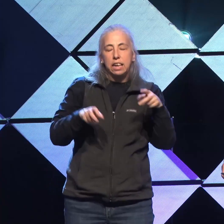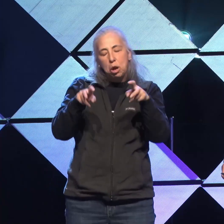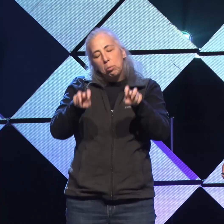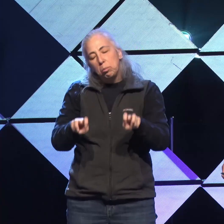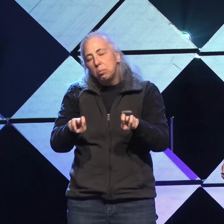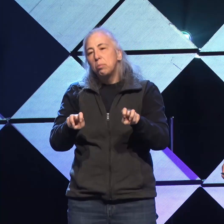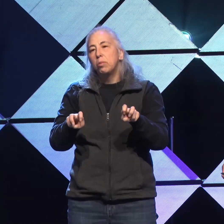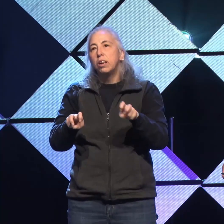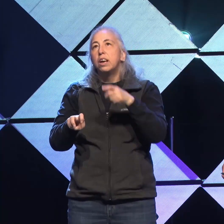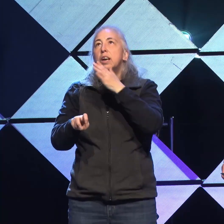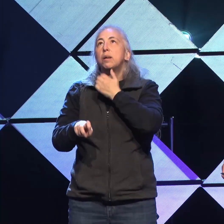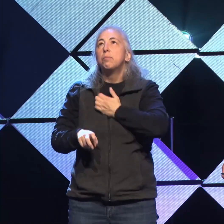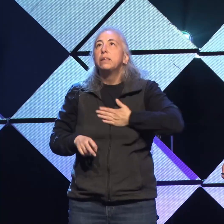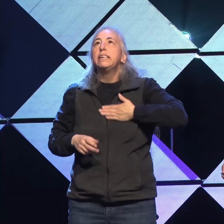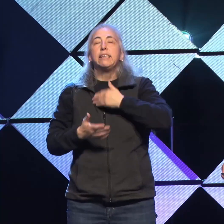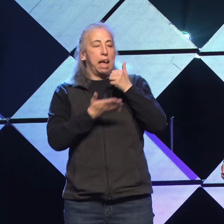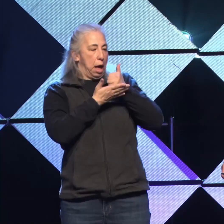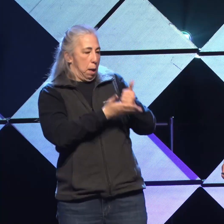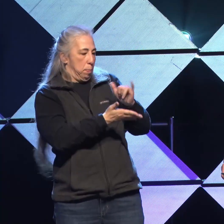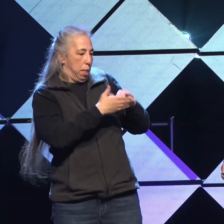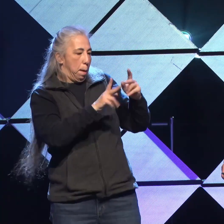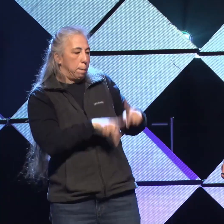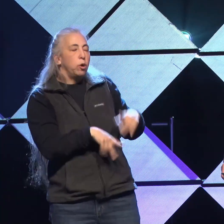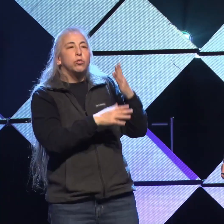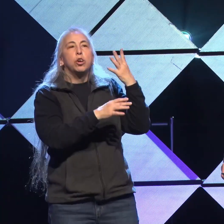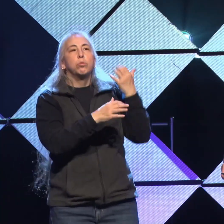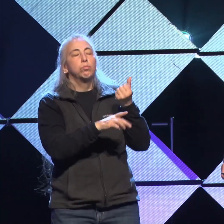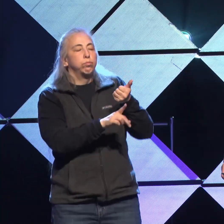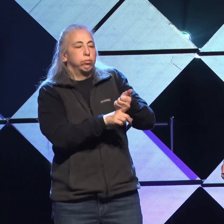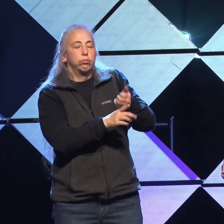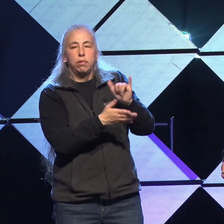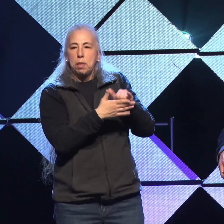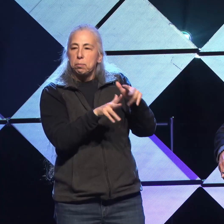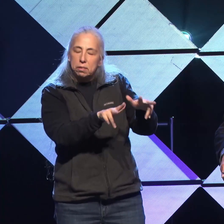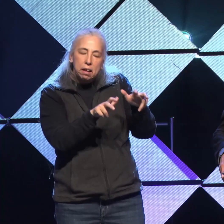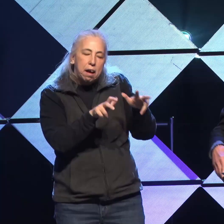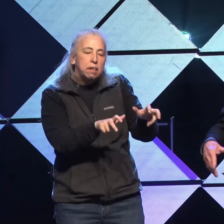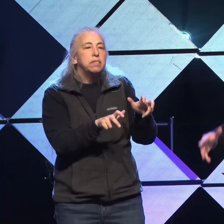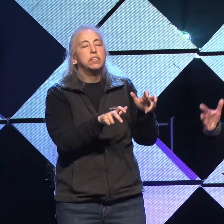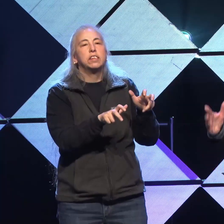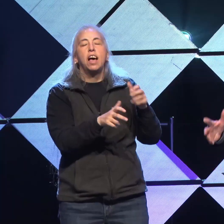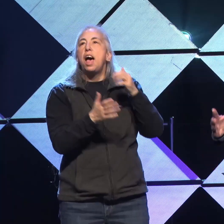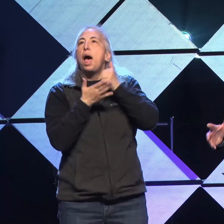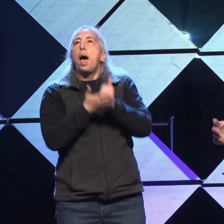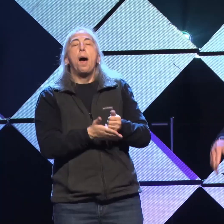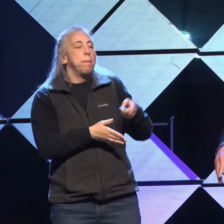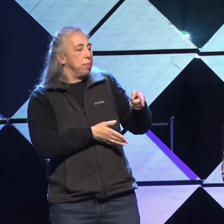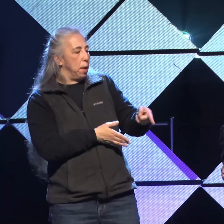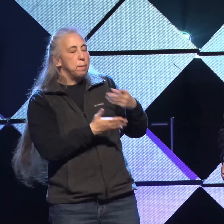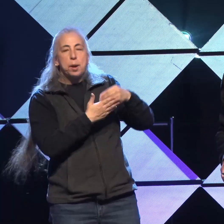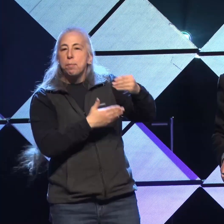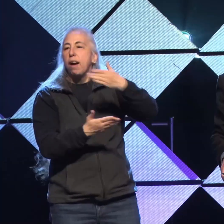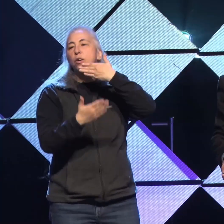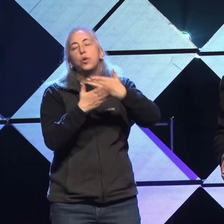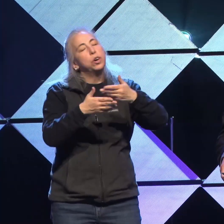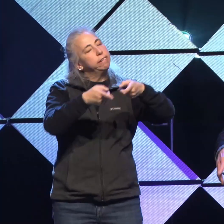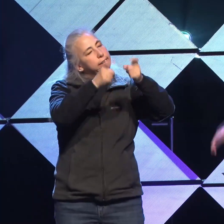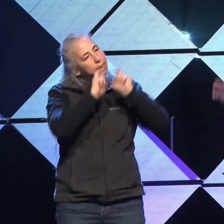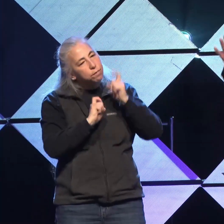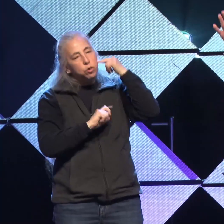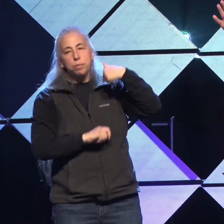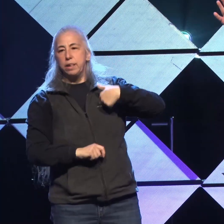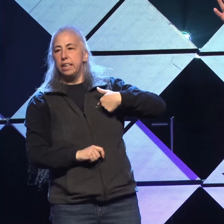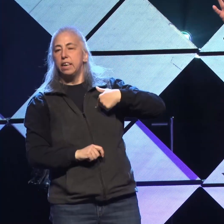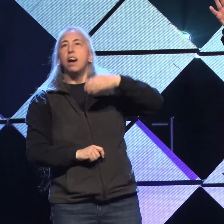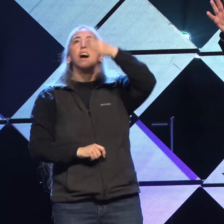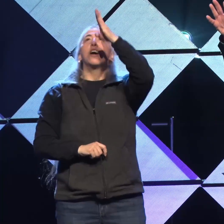I speak, help that person to have victory over their selfish, inconsiderate ways. Help them to buy me a good birthday gift. God,